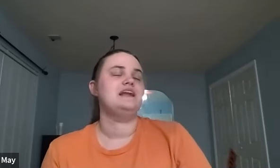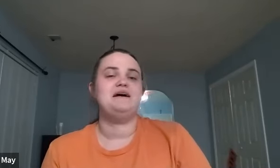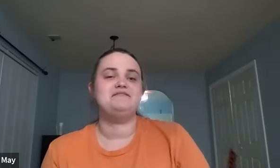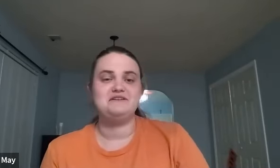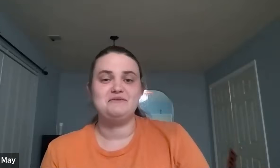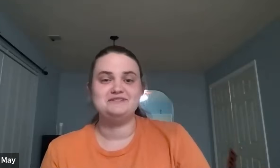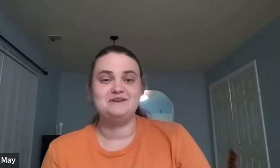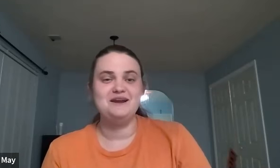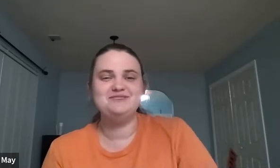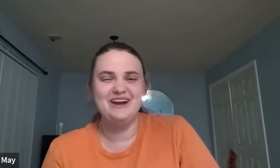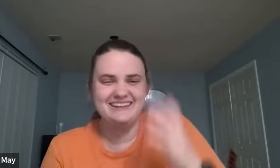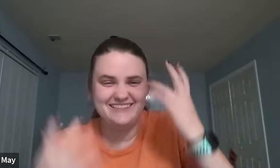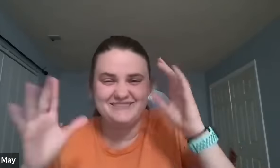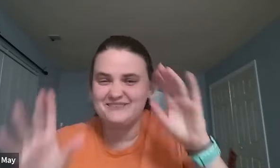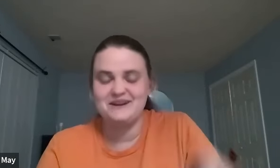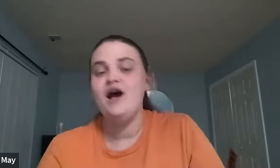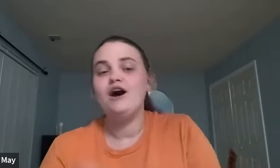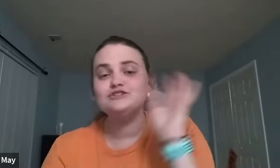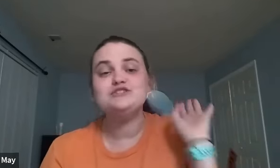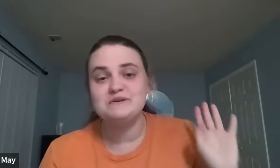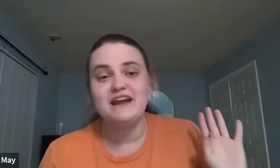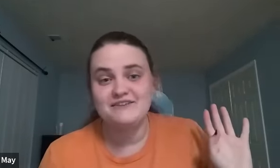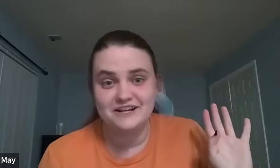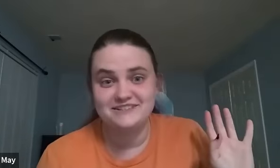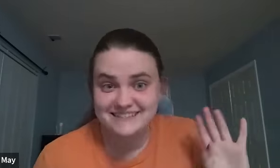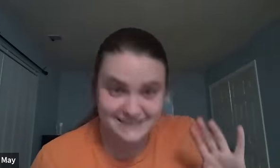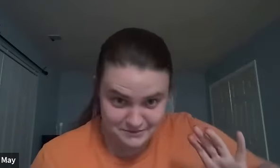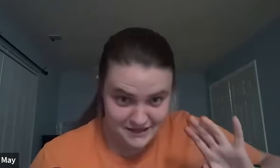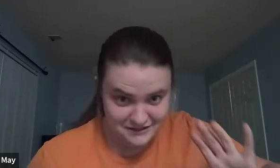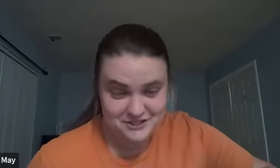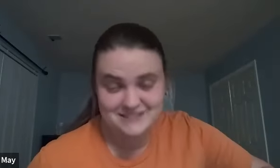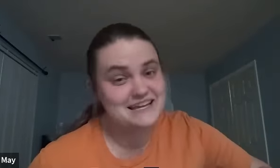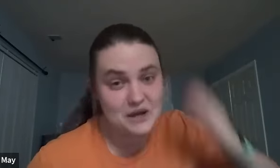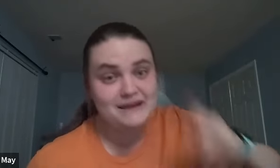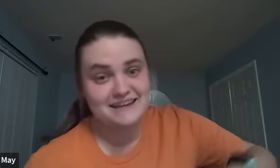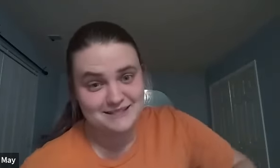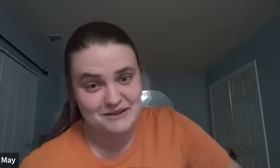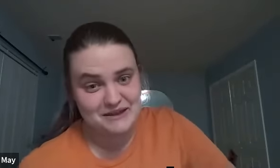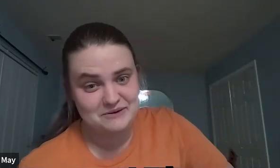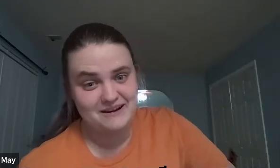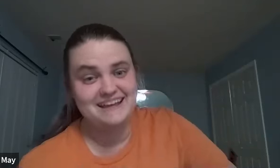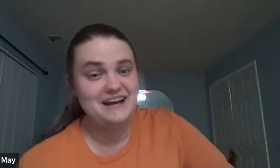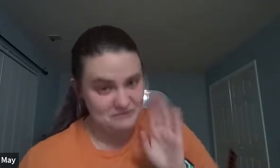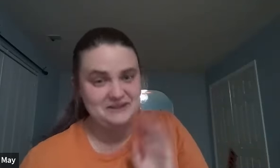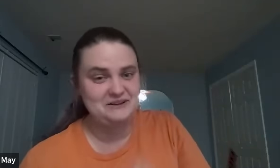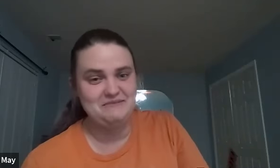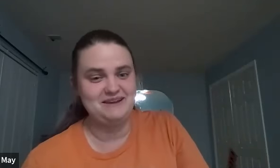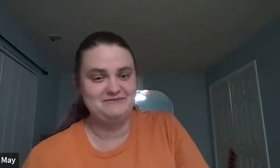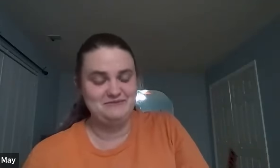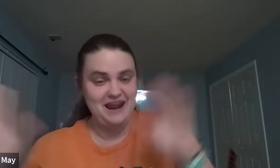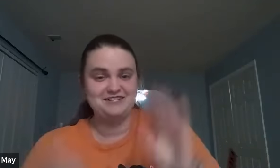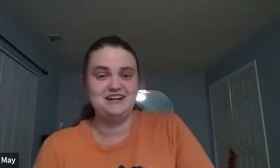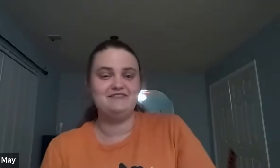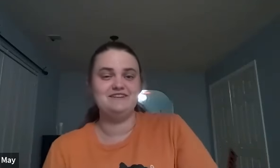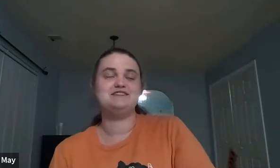have to think of a word, sorry. I'm trying to think of a word. I'll do supercalifragilisticexpialidocious because I know I cannot spell that word right and I will literally make a reaction out of it. So